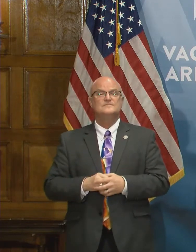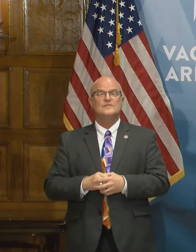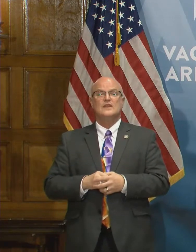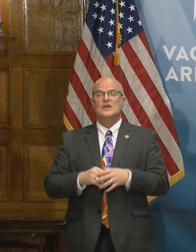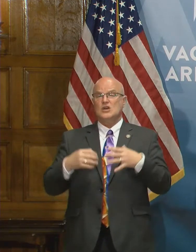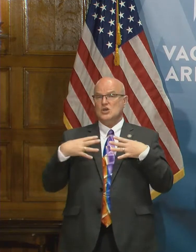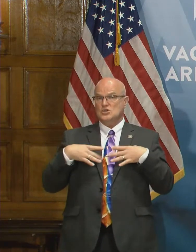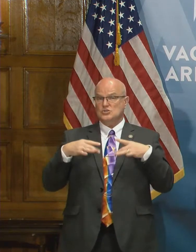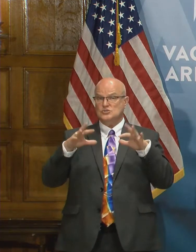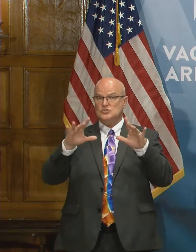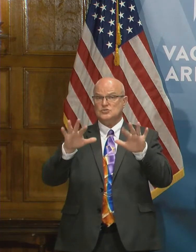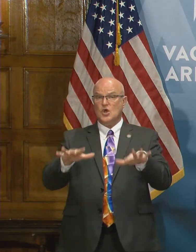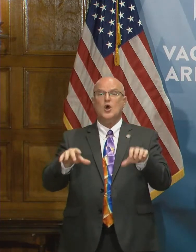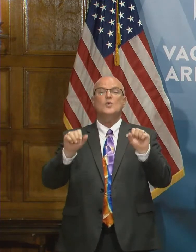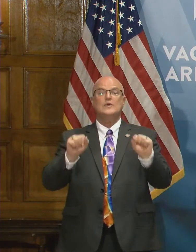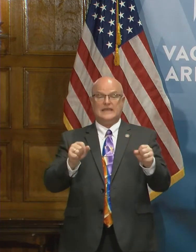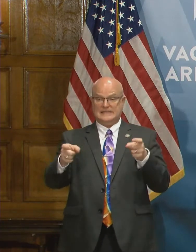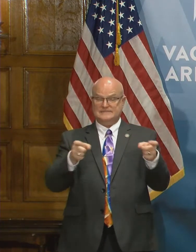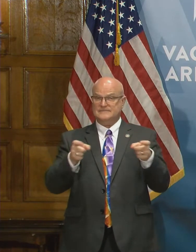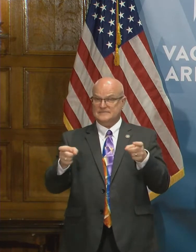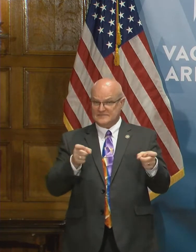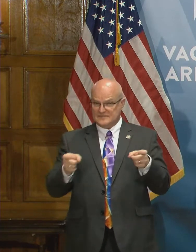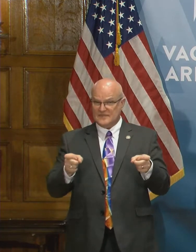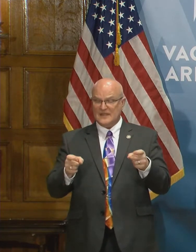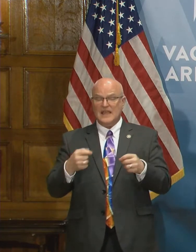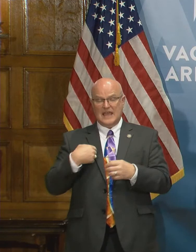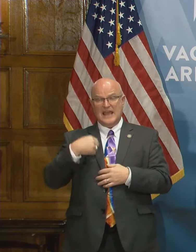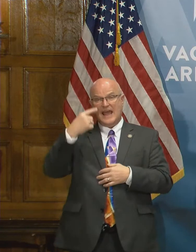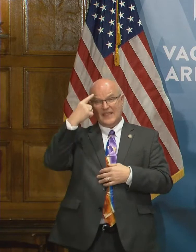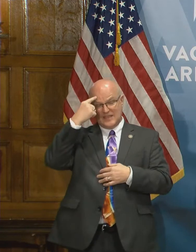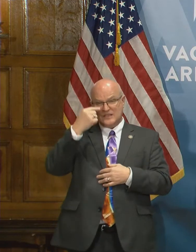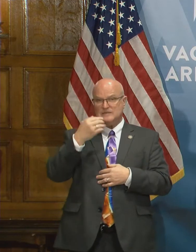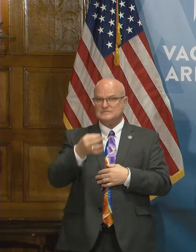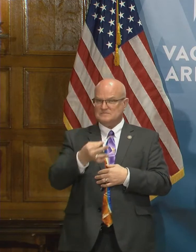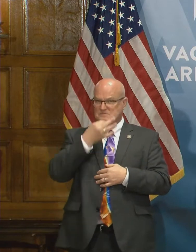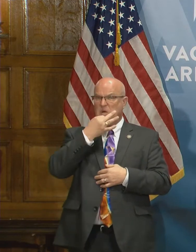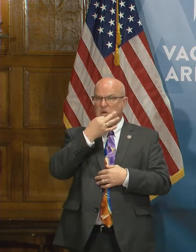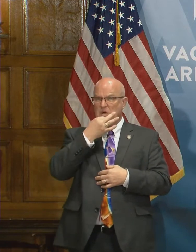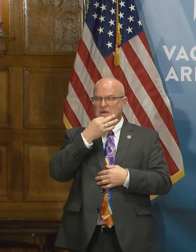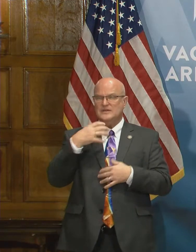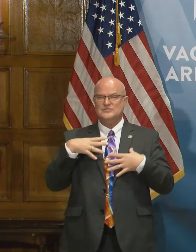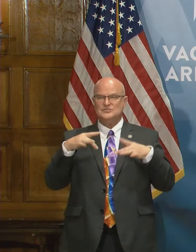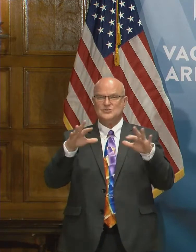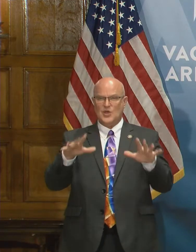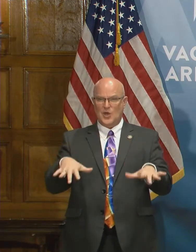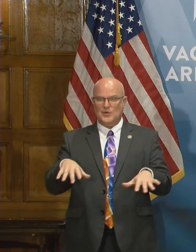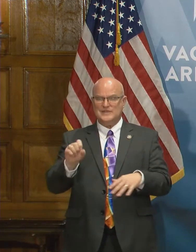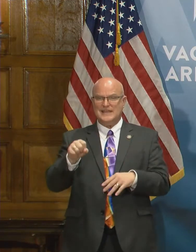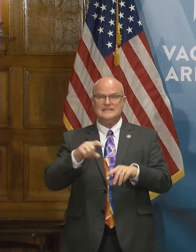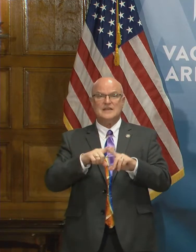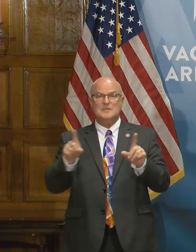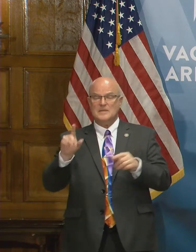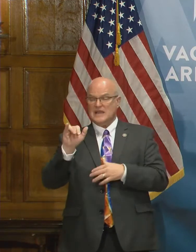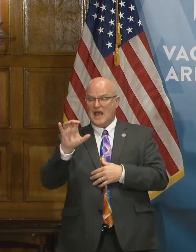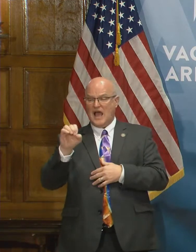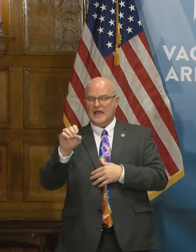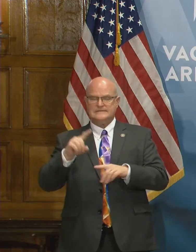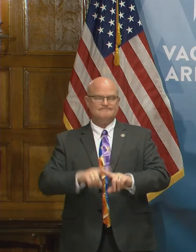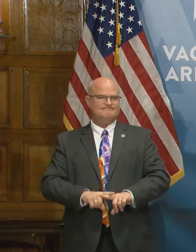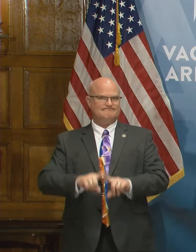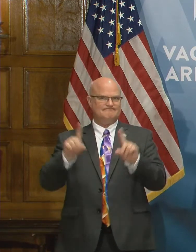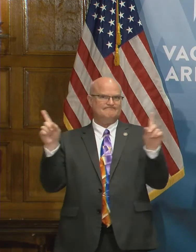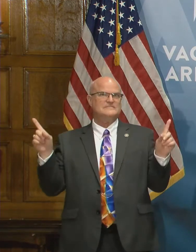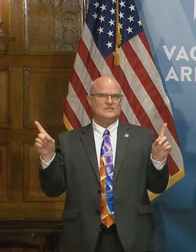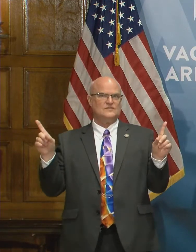Snow is one thing we can deal with, and I think we're pretty good at it at RDOT, but when it comes to ice, it's just a completely different